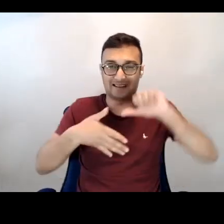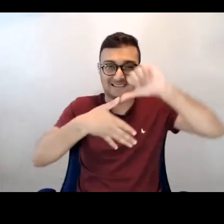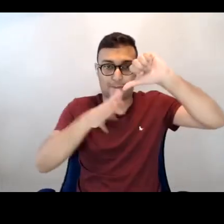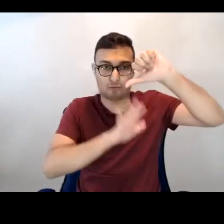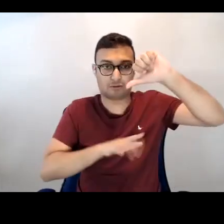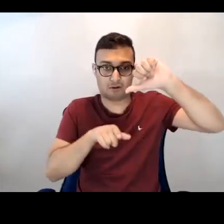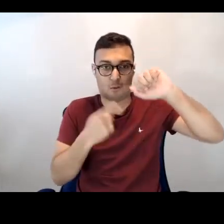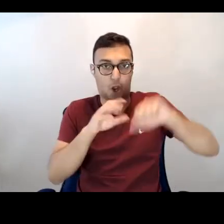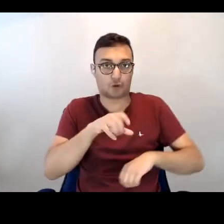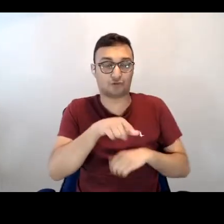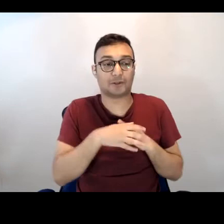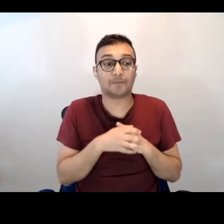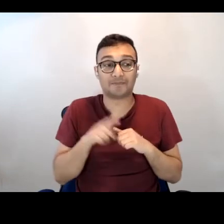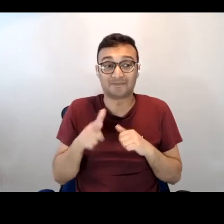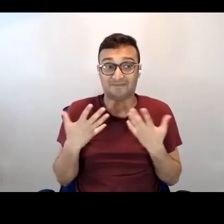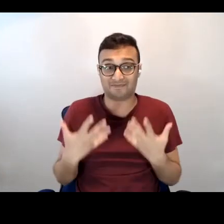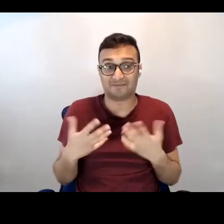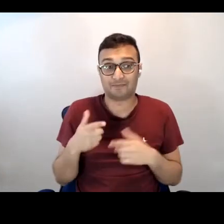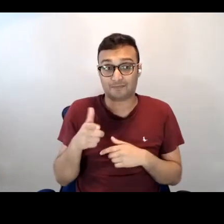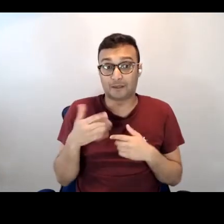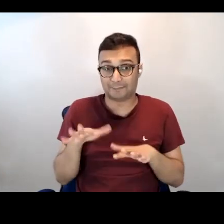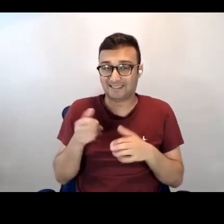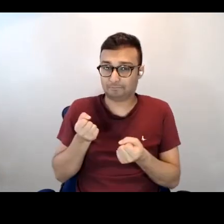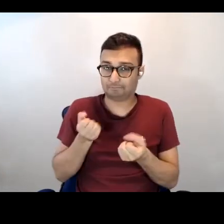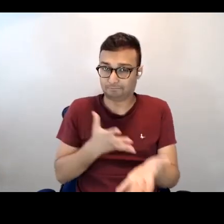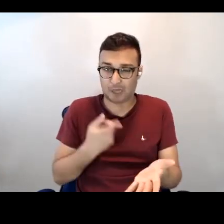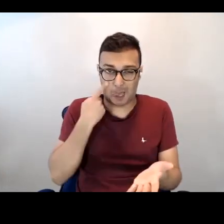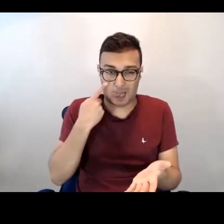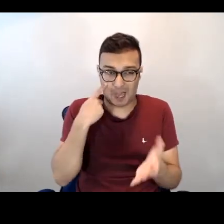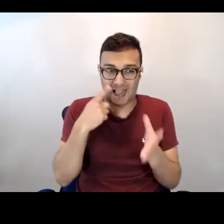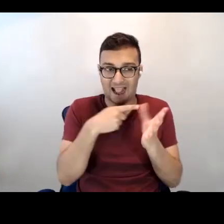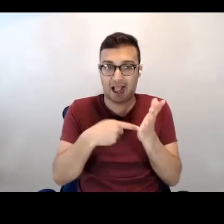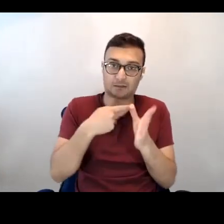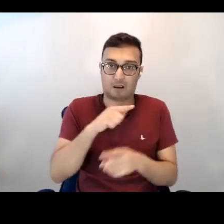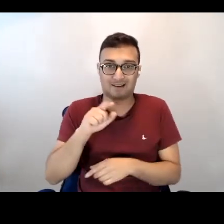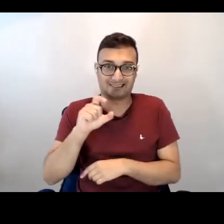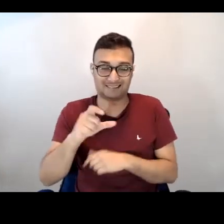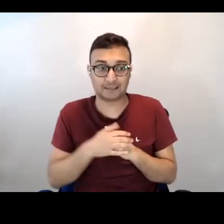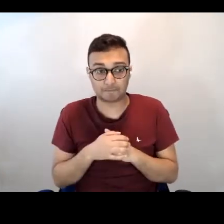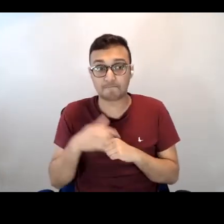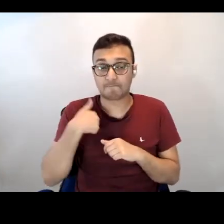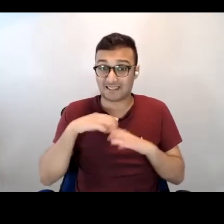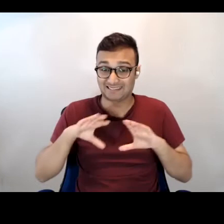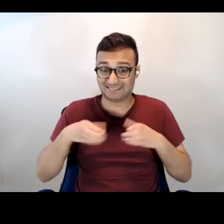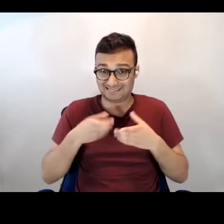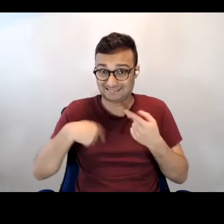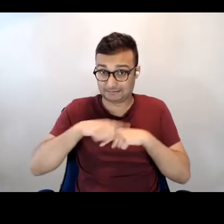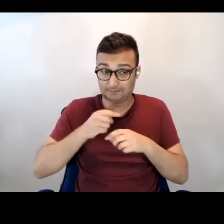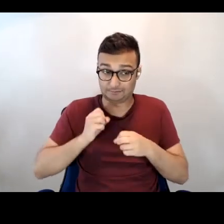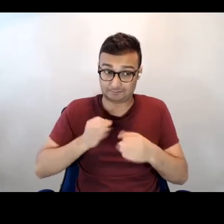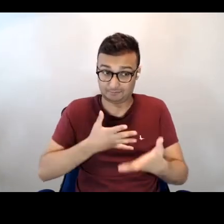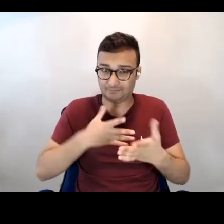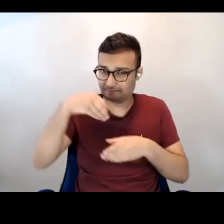currently implemented the ATAC. Our implementation team is comprised by professionals from